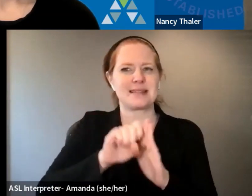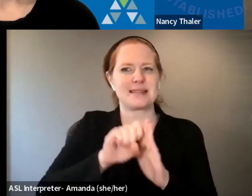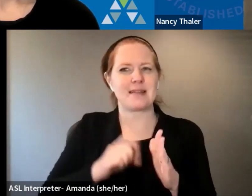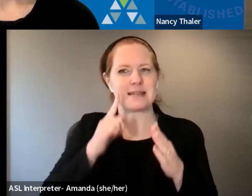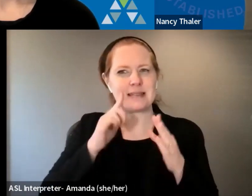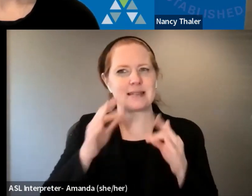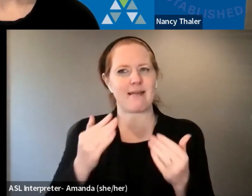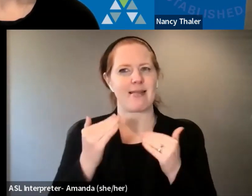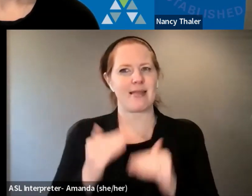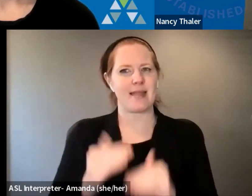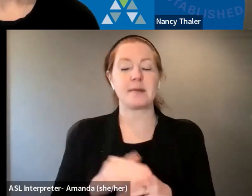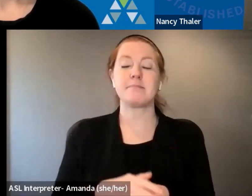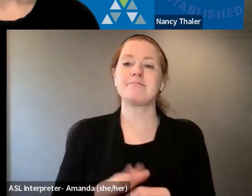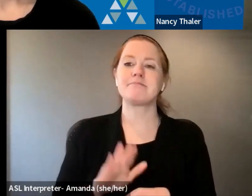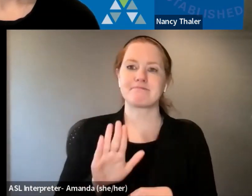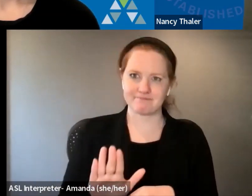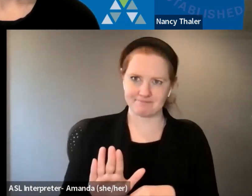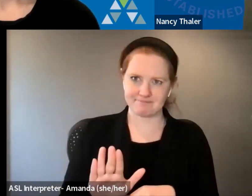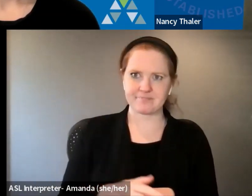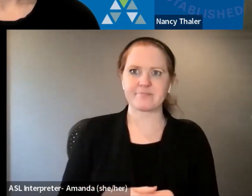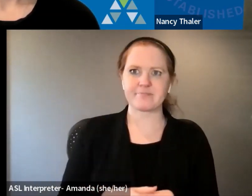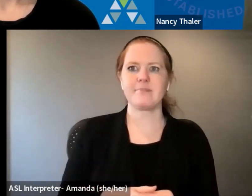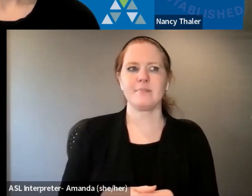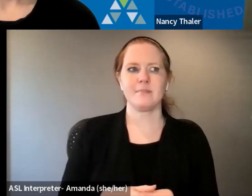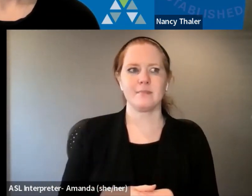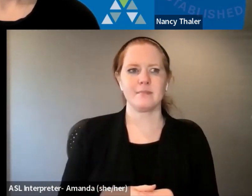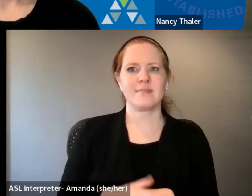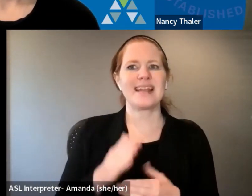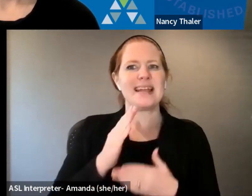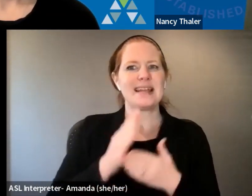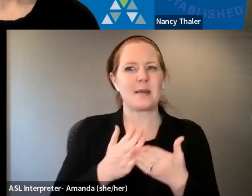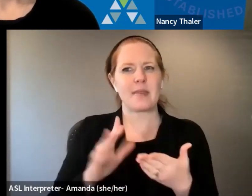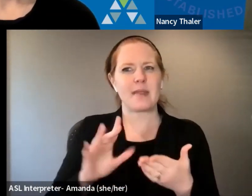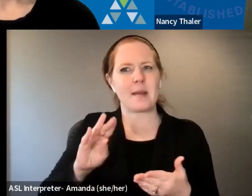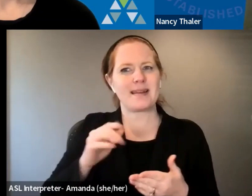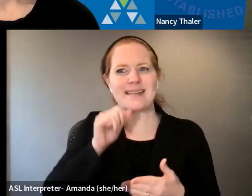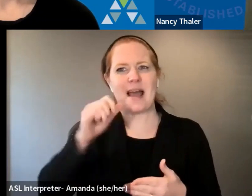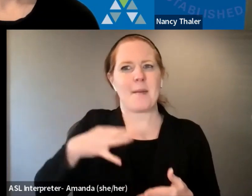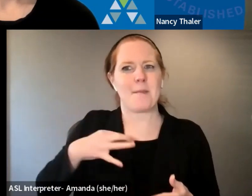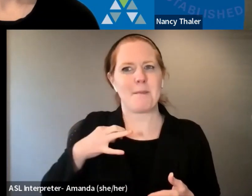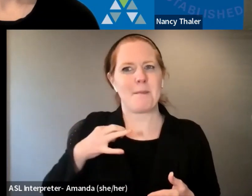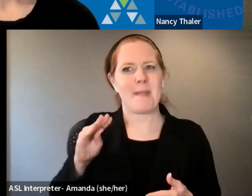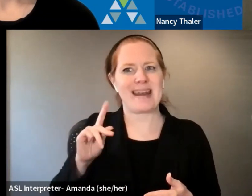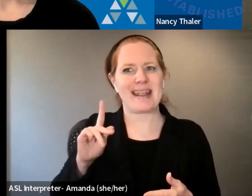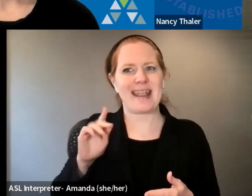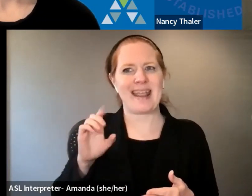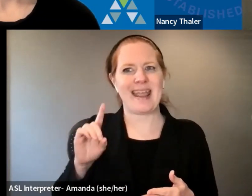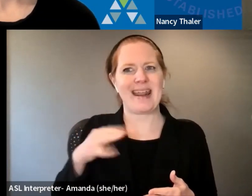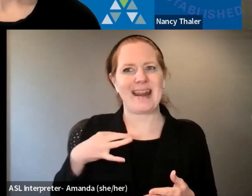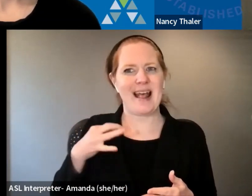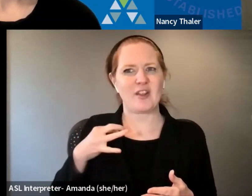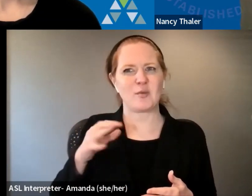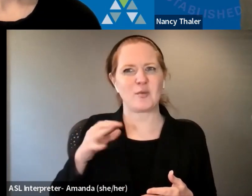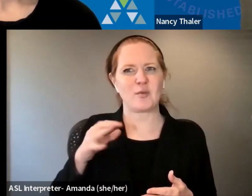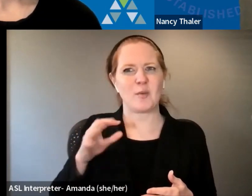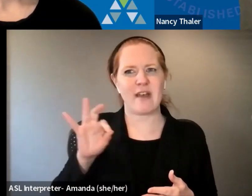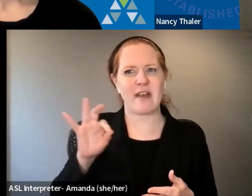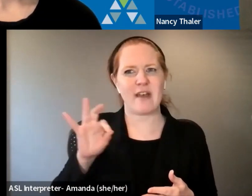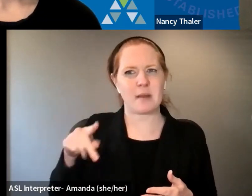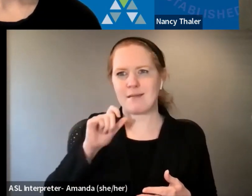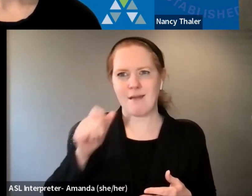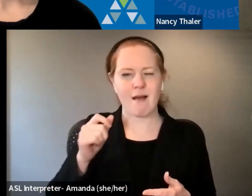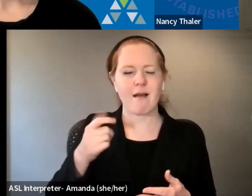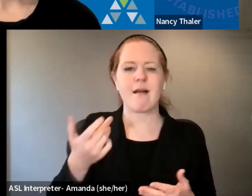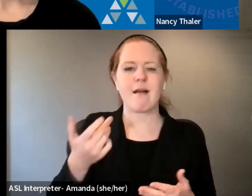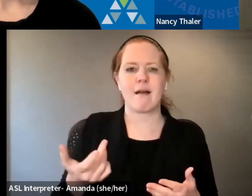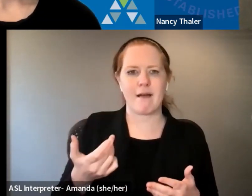Now, having said that, there are some things that are not Medicaid eligible. They're not eligible for FFP under the waiver.